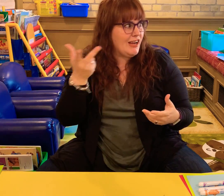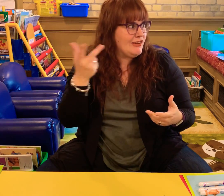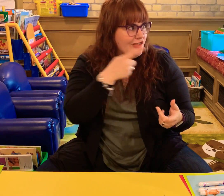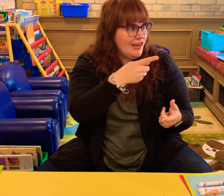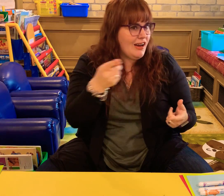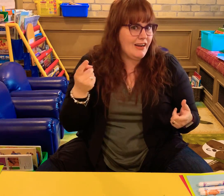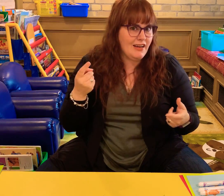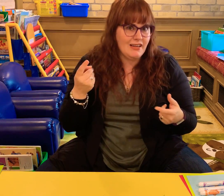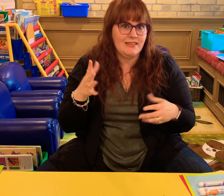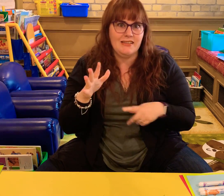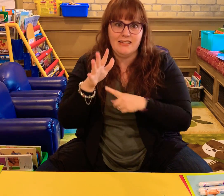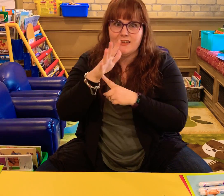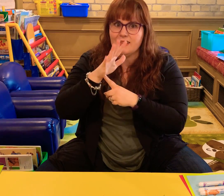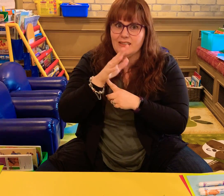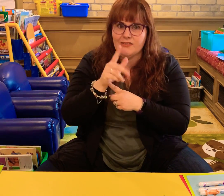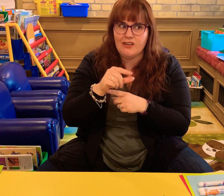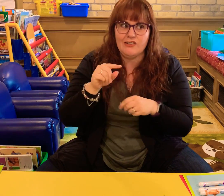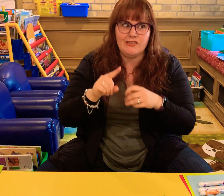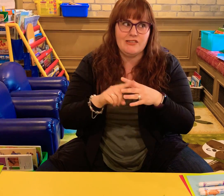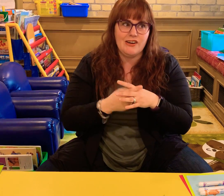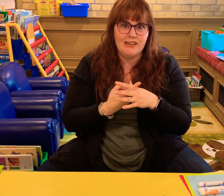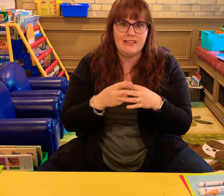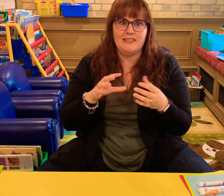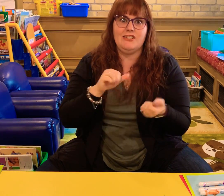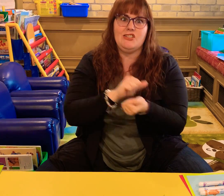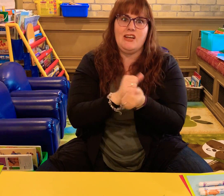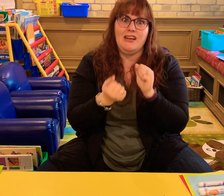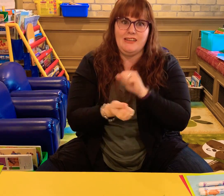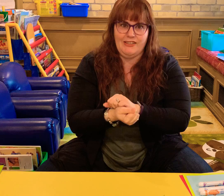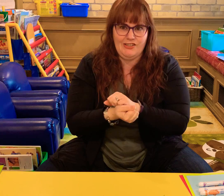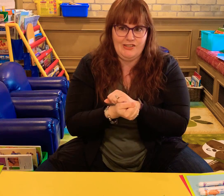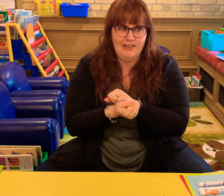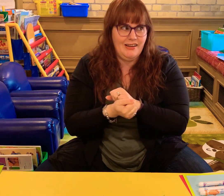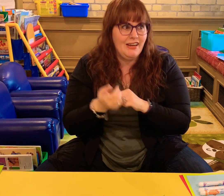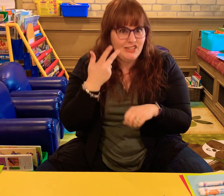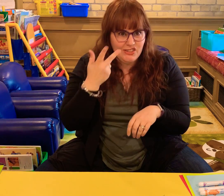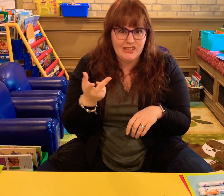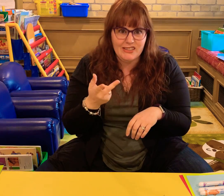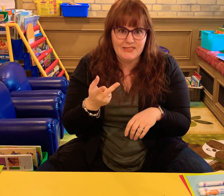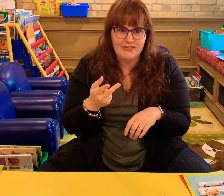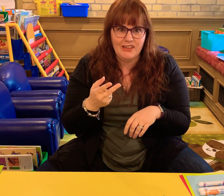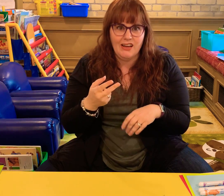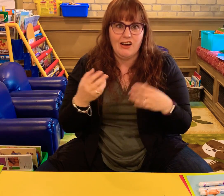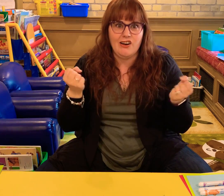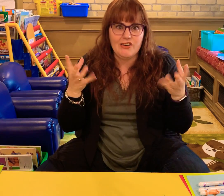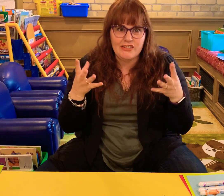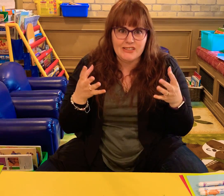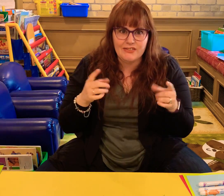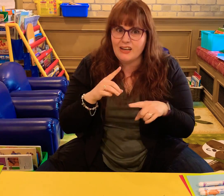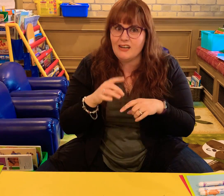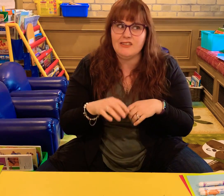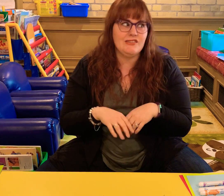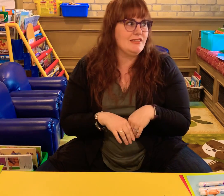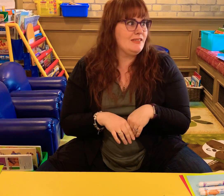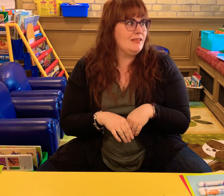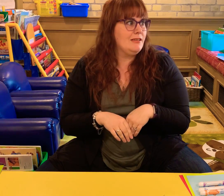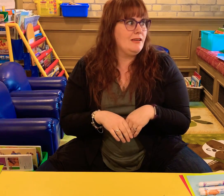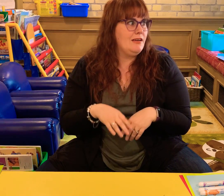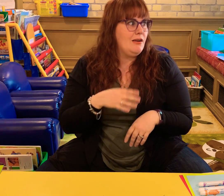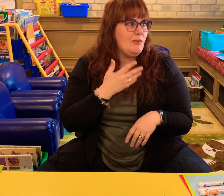outside. I see the leaves are starting to change. Do you see them? All the different colors? What